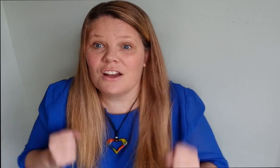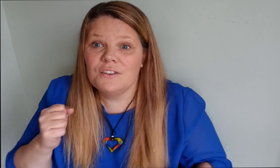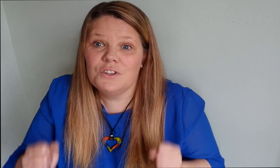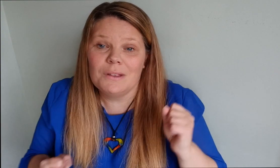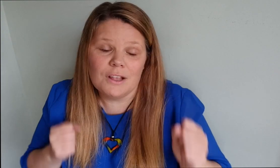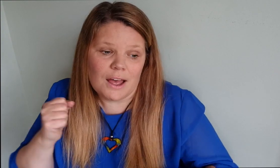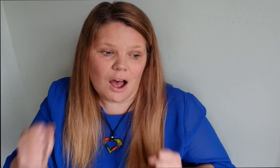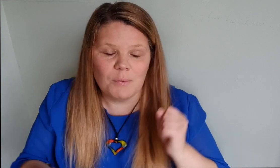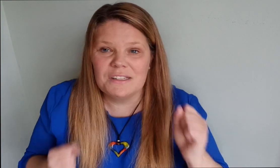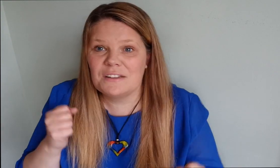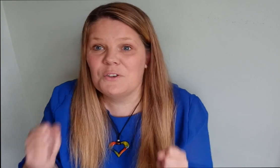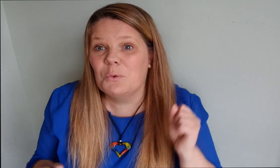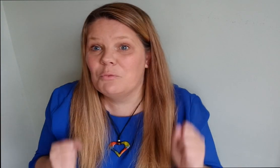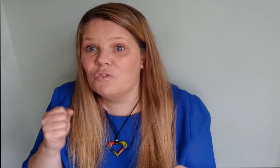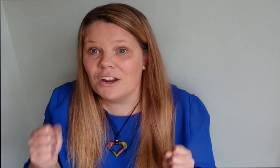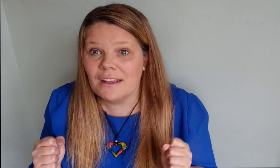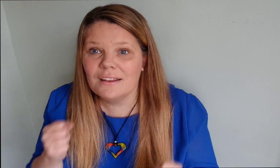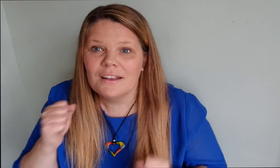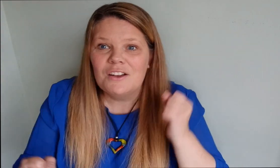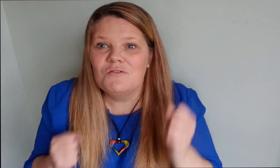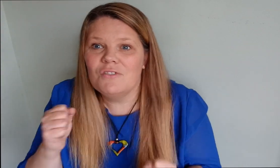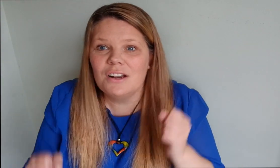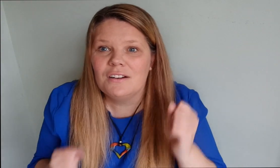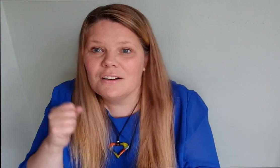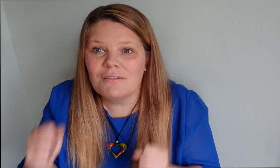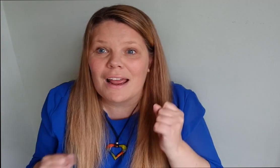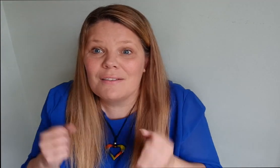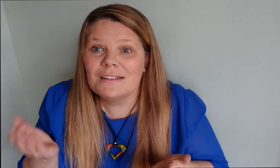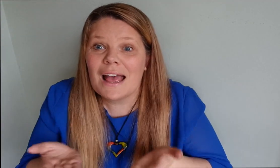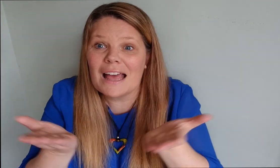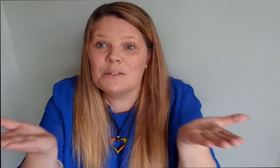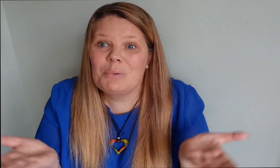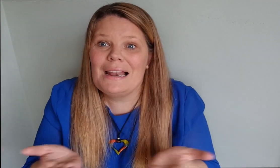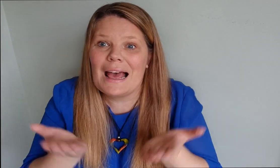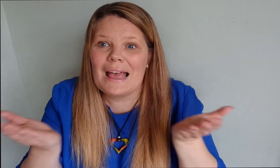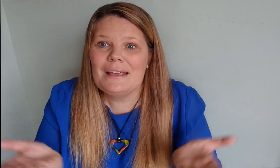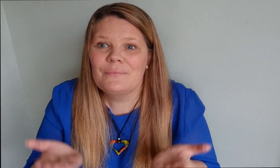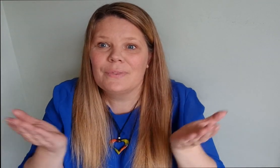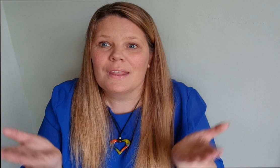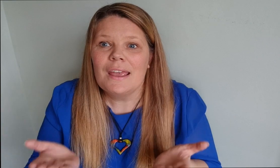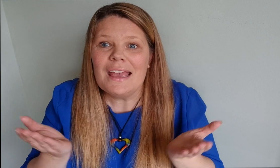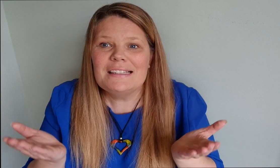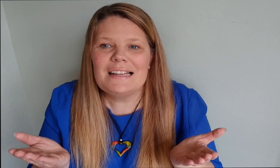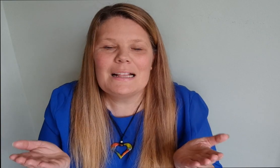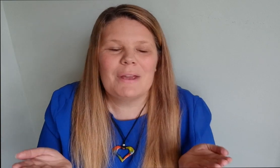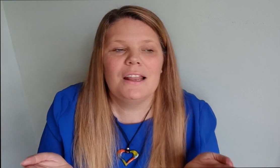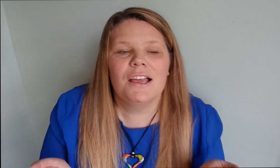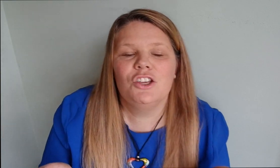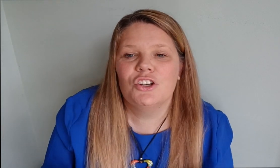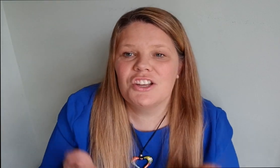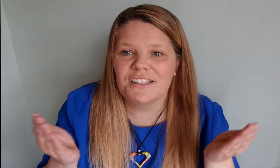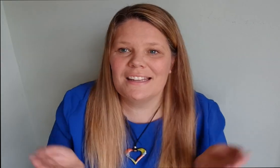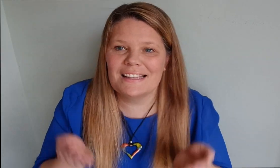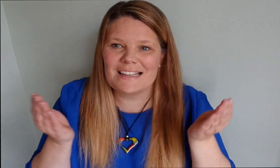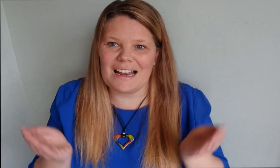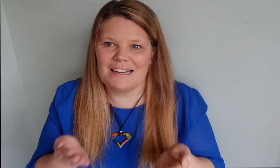doing the arms as if you were running. Run around and play. It's a little bit like you're tossing a salad, that